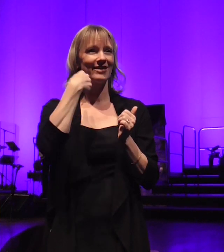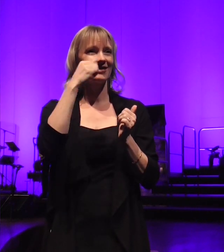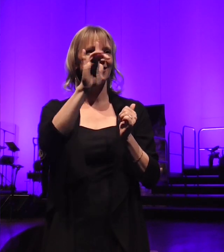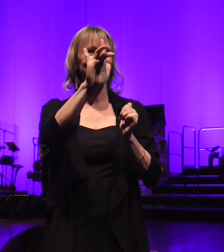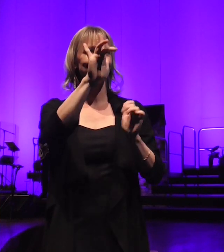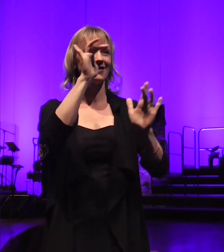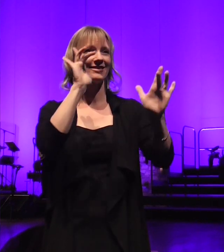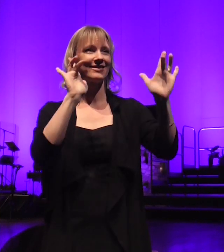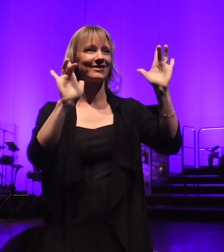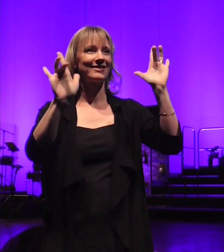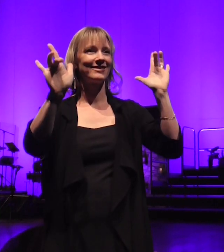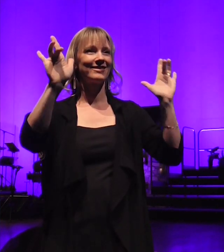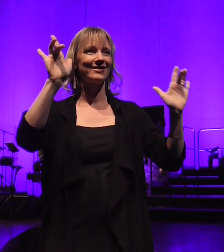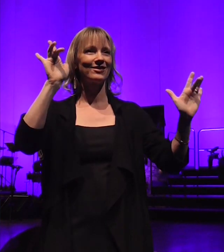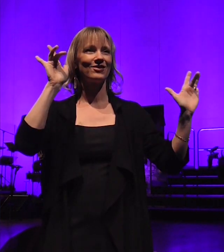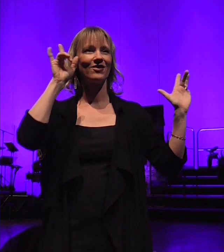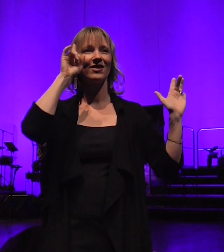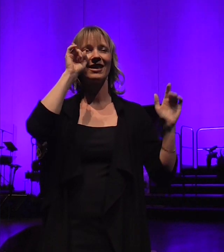face.